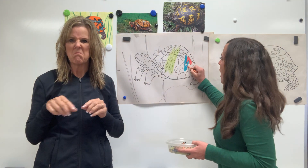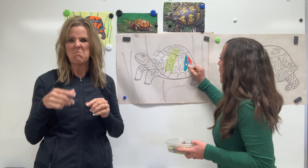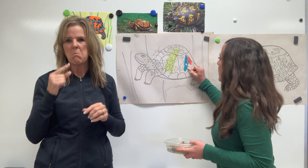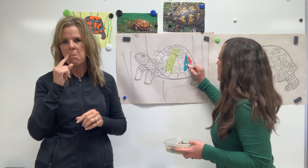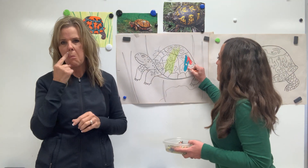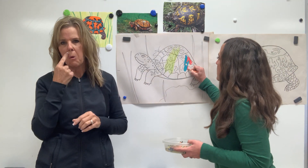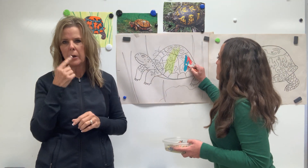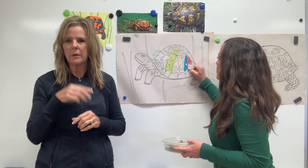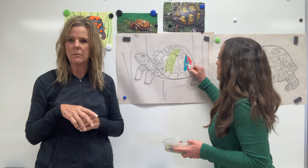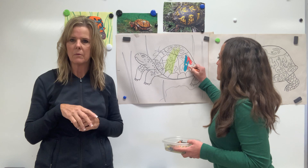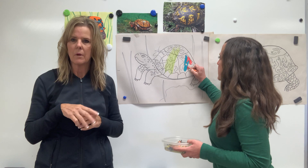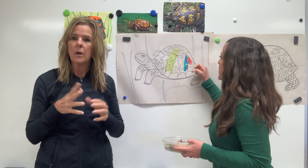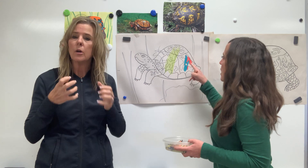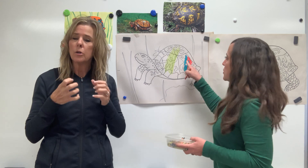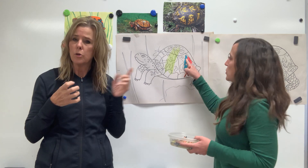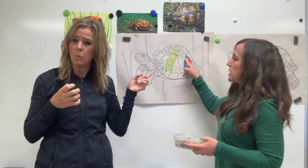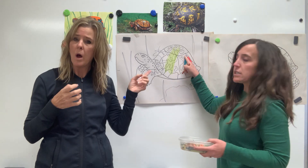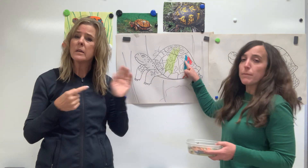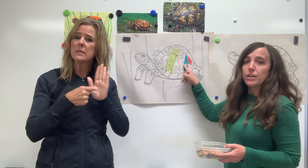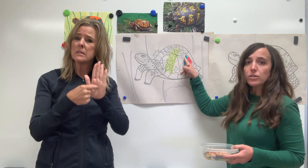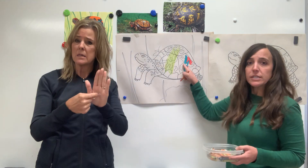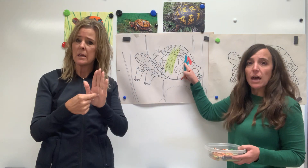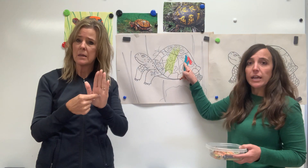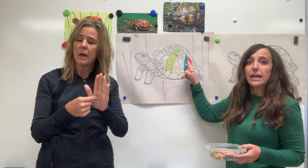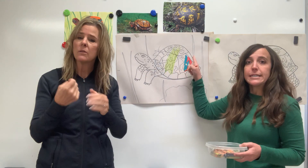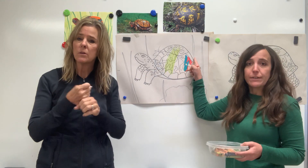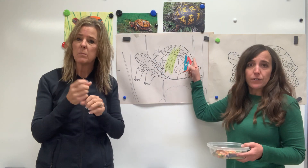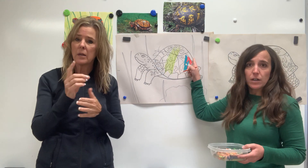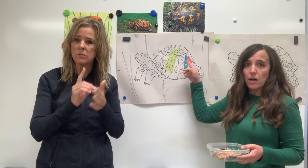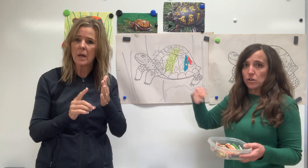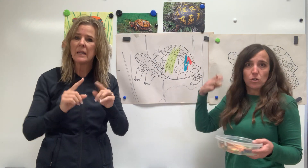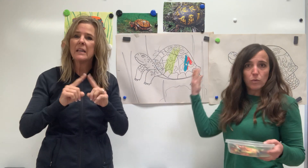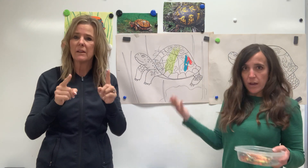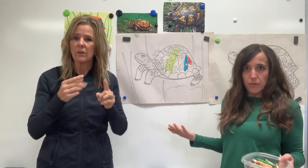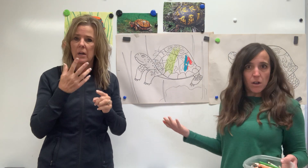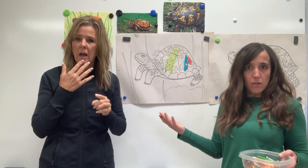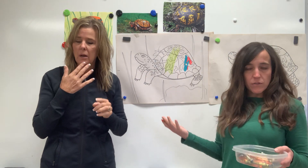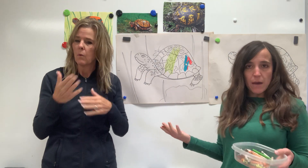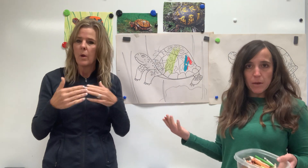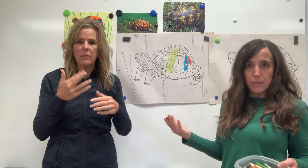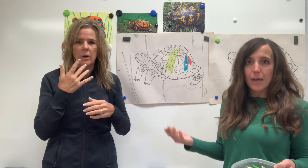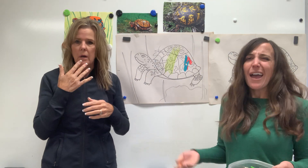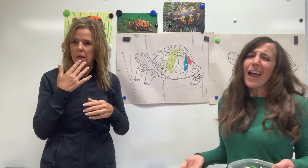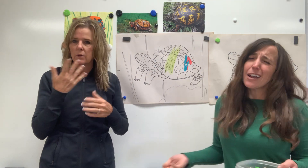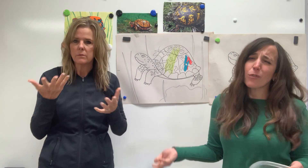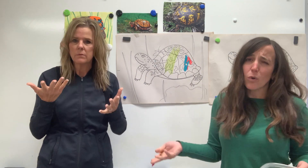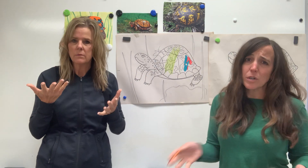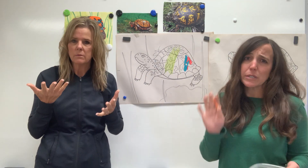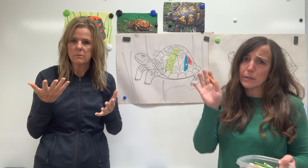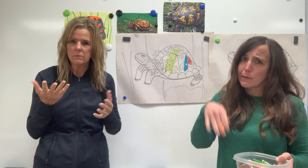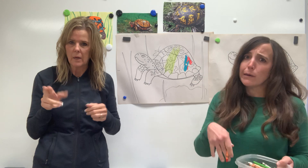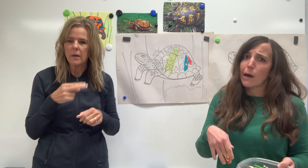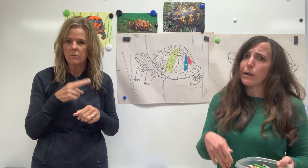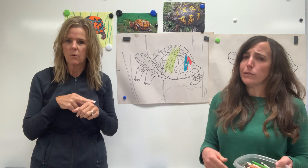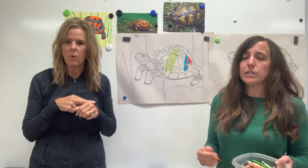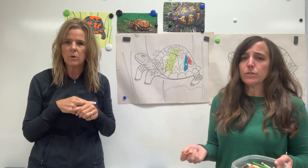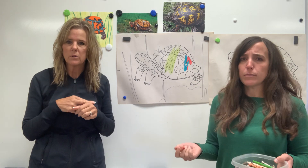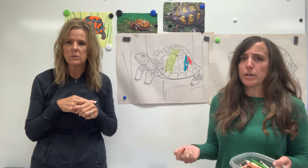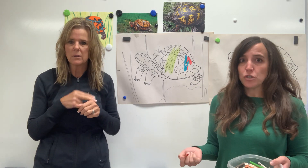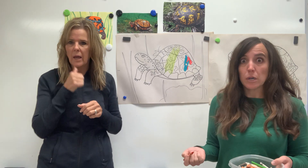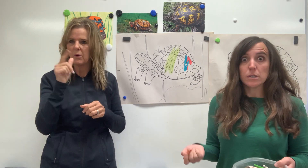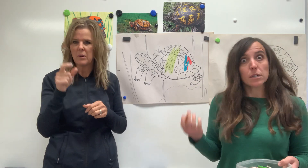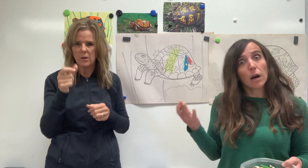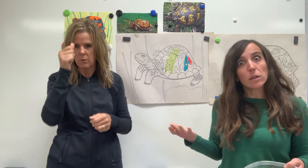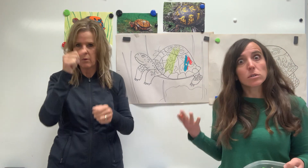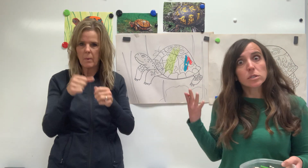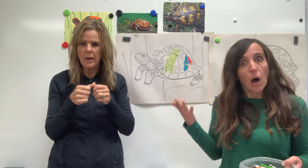your design to really stand out, so you need to make your design a different color, whatever color that may be. And of course, I don't need to